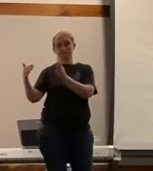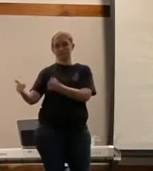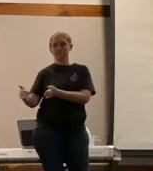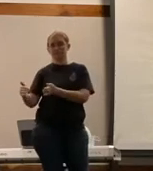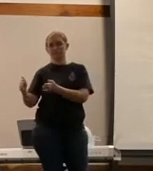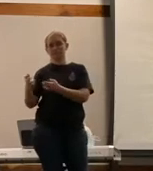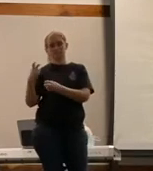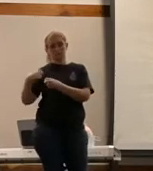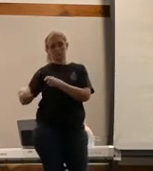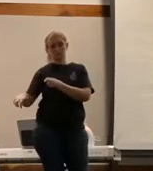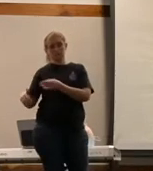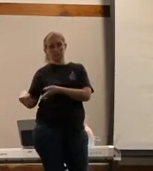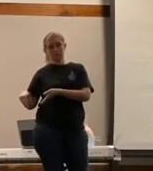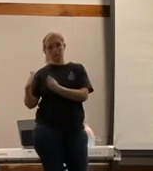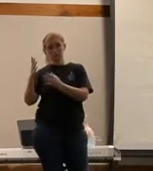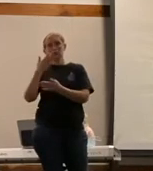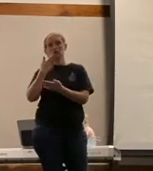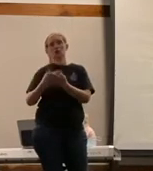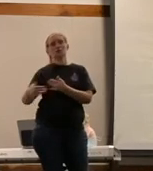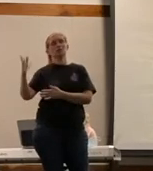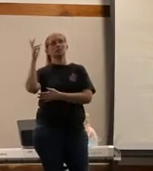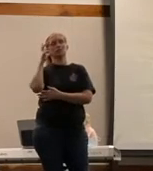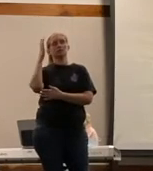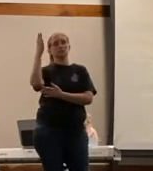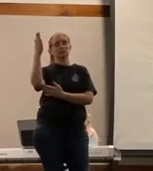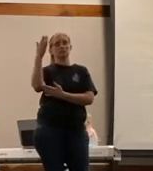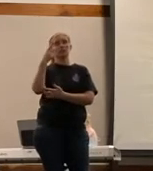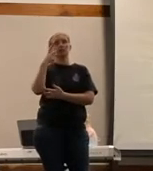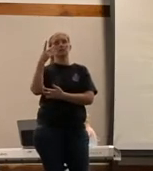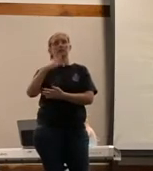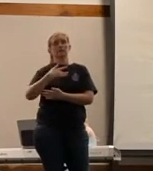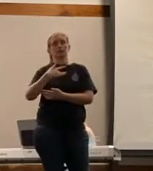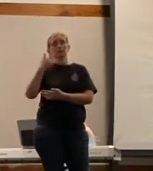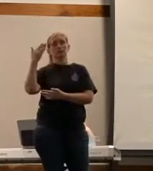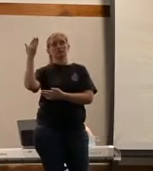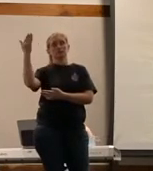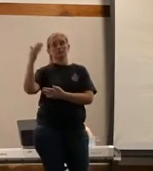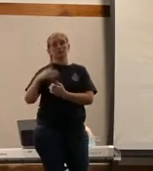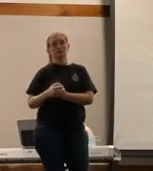Street, it's good to hear you. It's good to feel you.